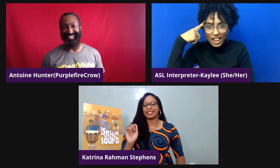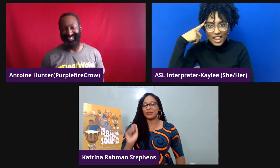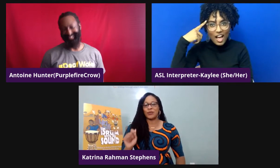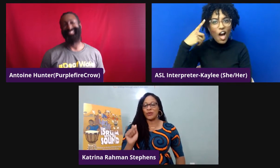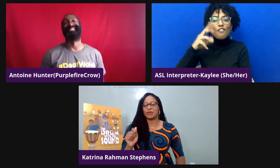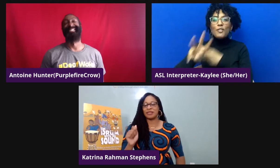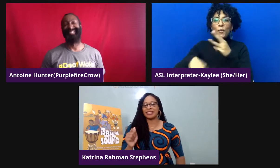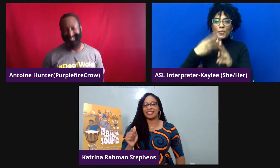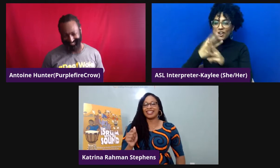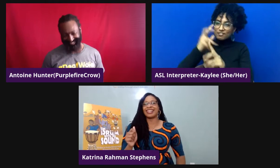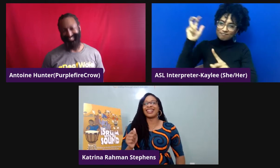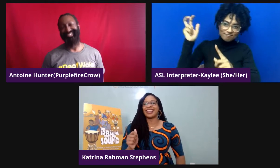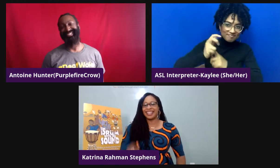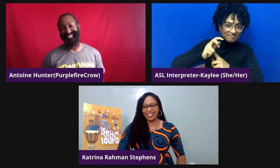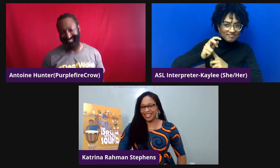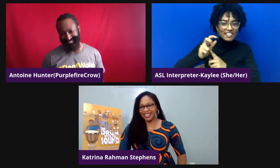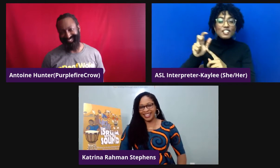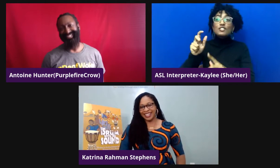despise watermelon.